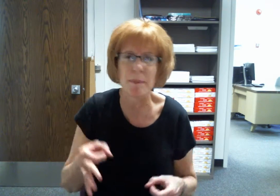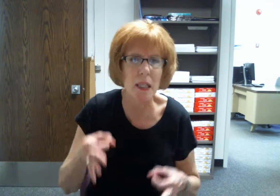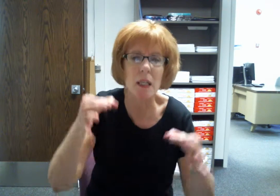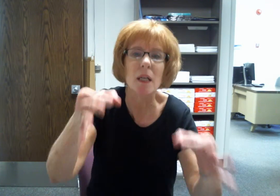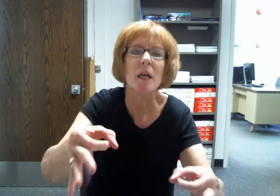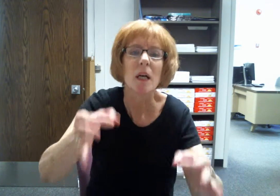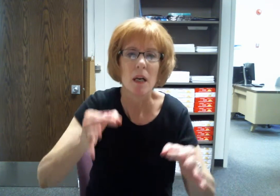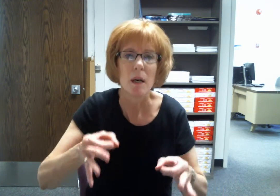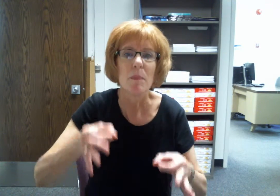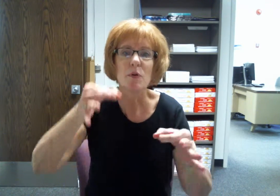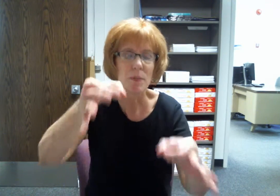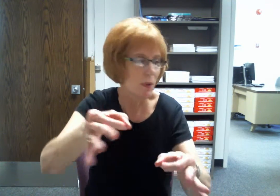kidding. Postpone.